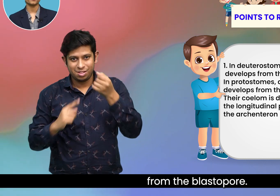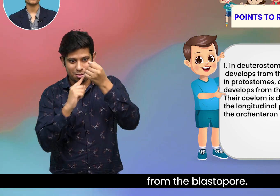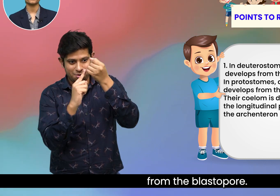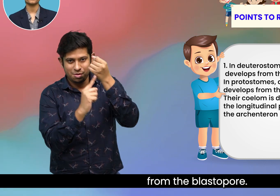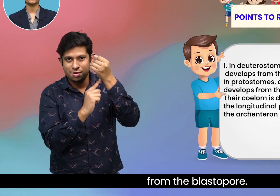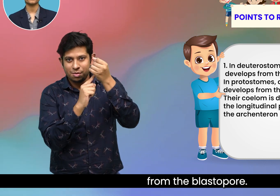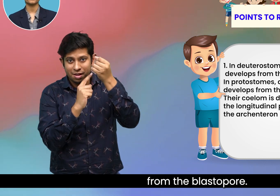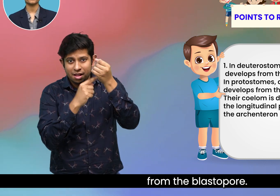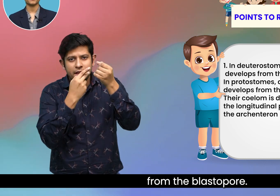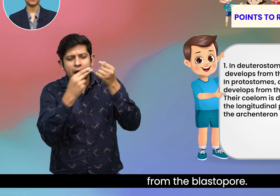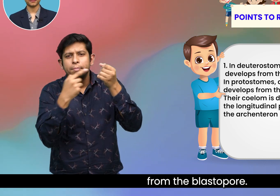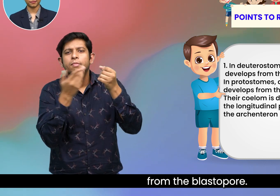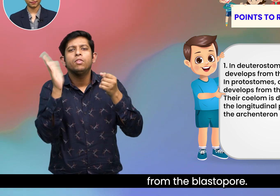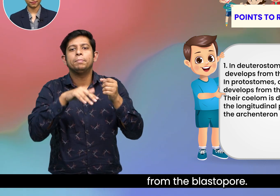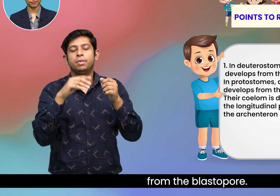blastopore.